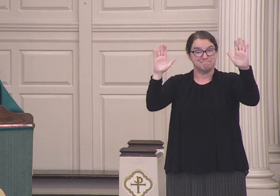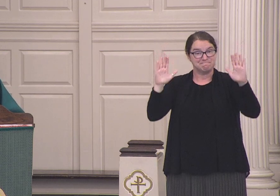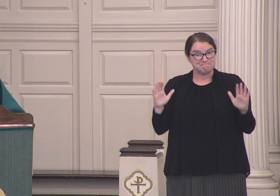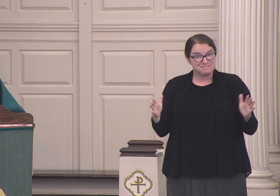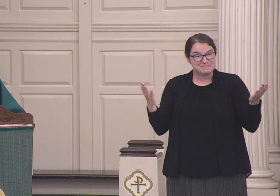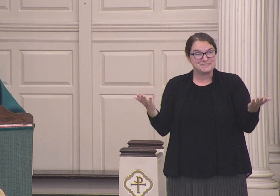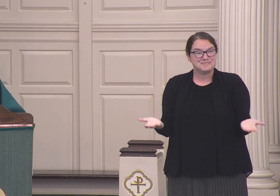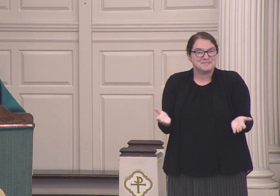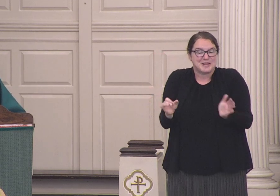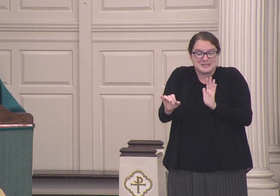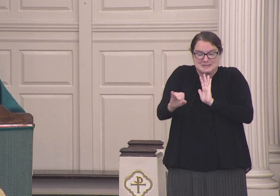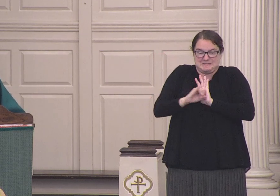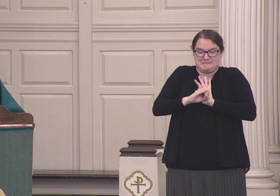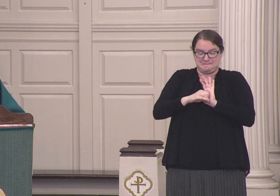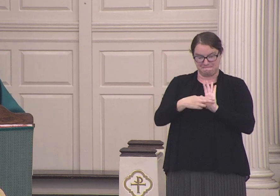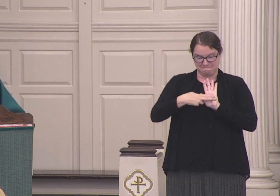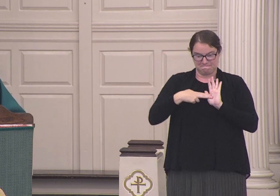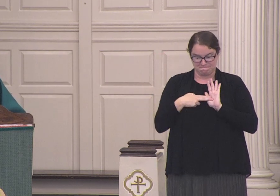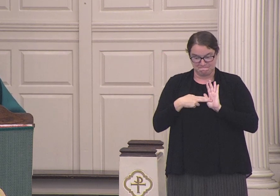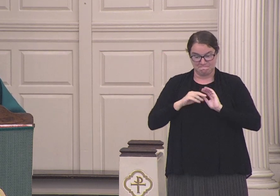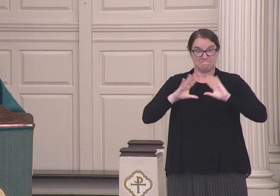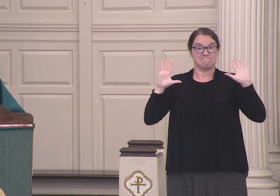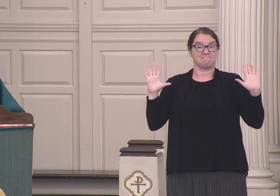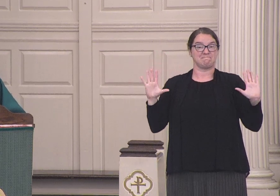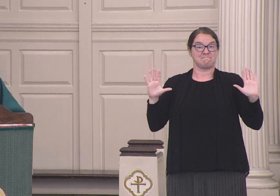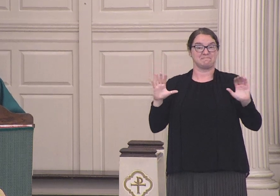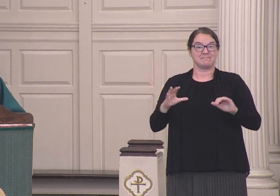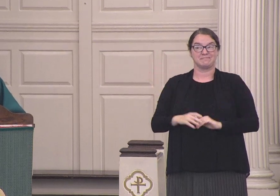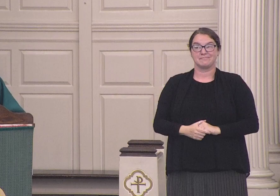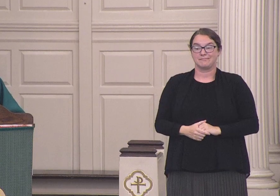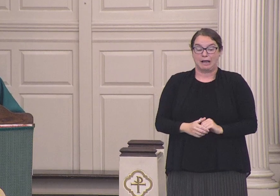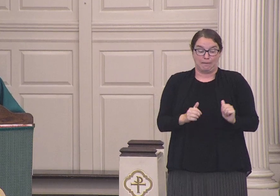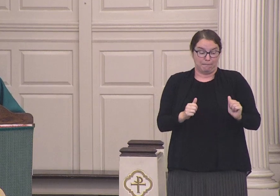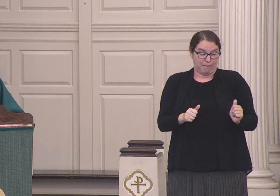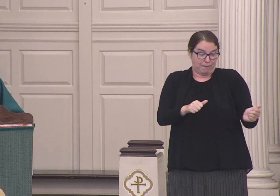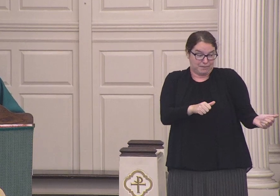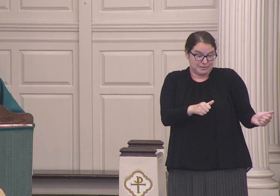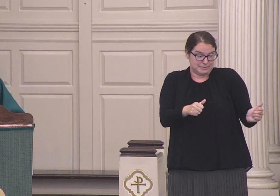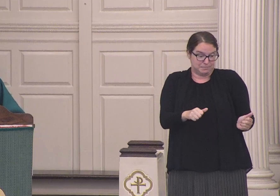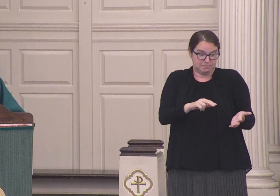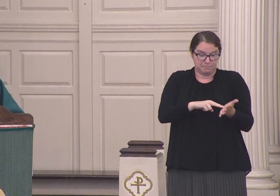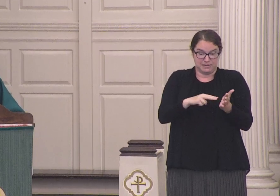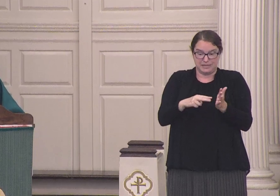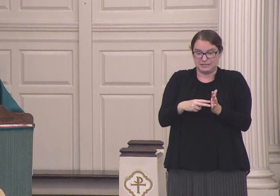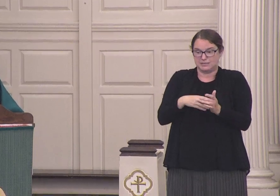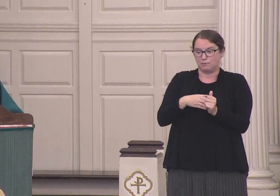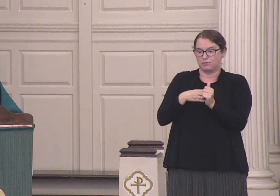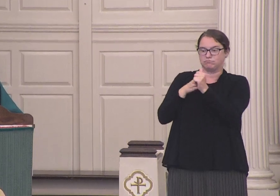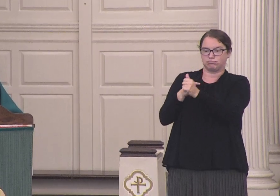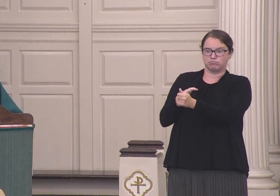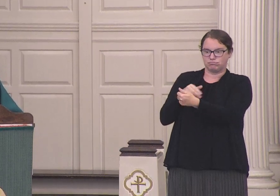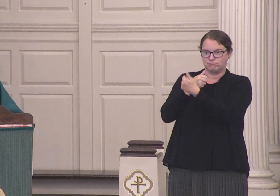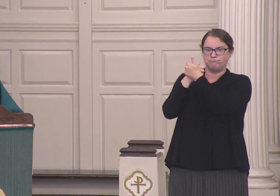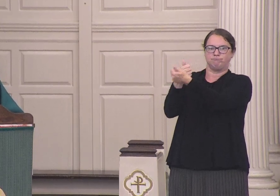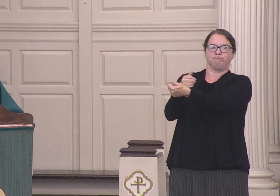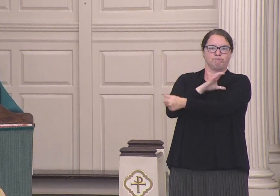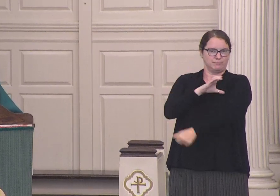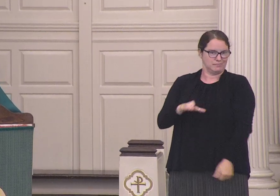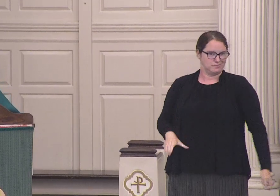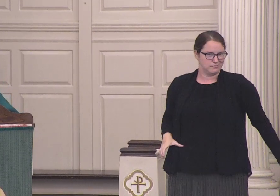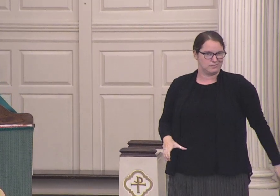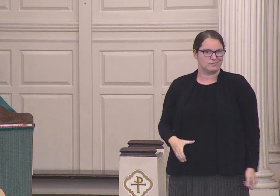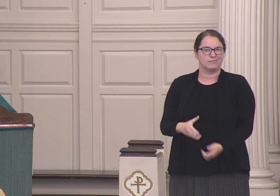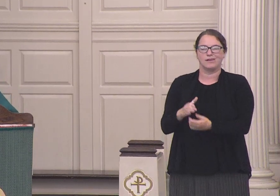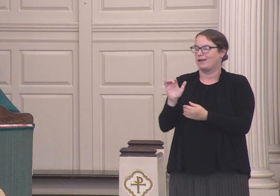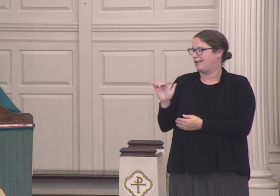are. This is our identity. And baptism enables us. We are connected to Christ through that. This is what